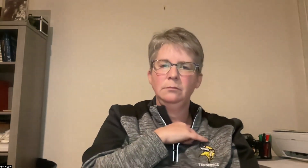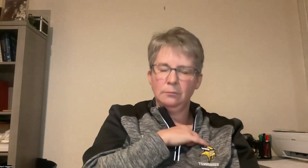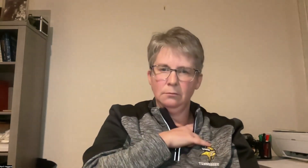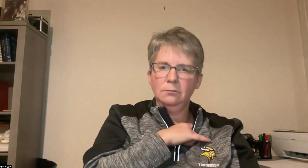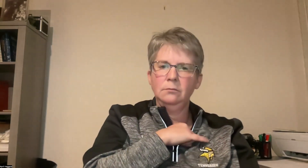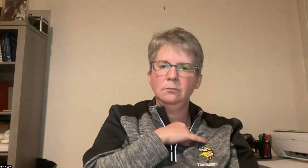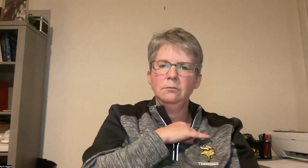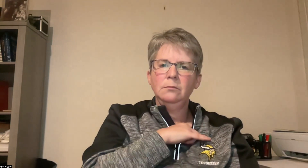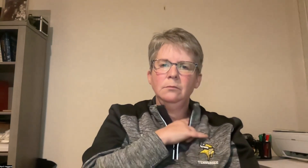I don't have any new business,